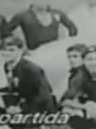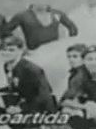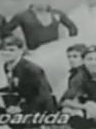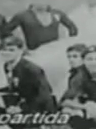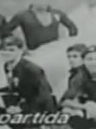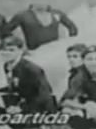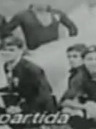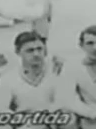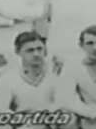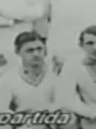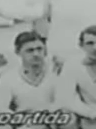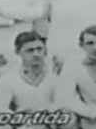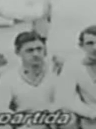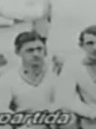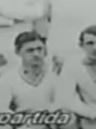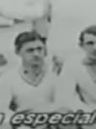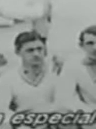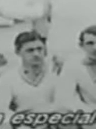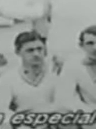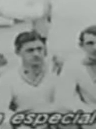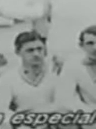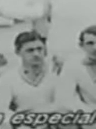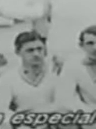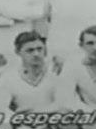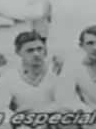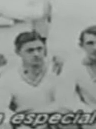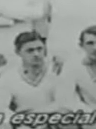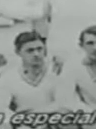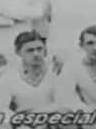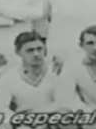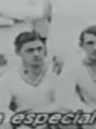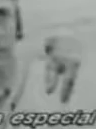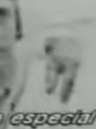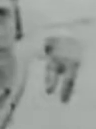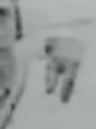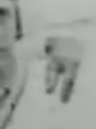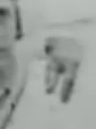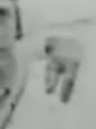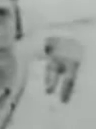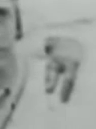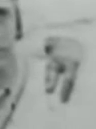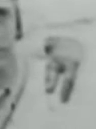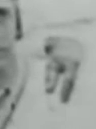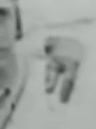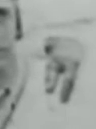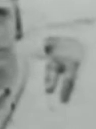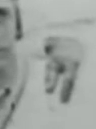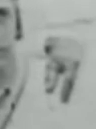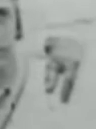In the first match, Mexico played France, a special memory for Lucien Laurent.